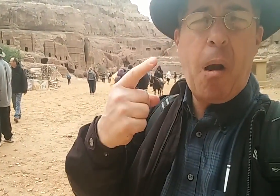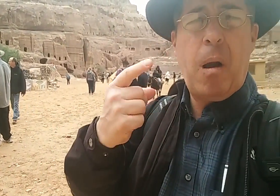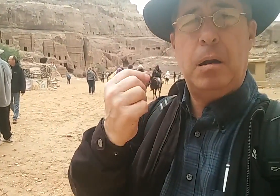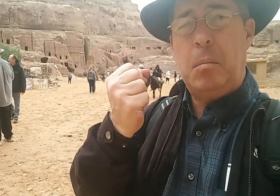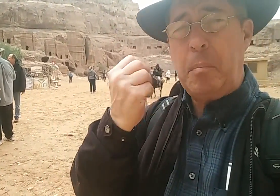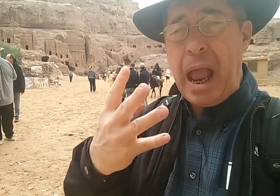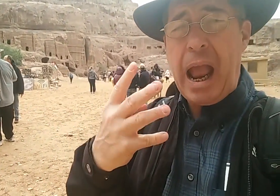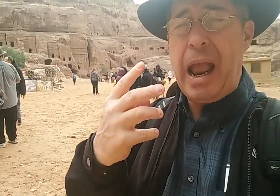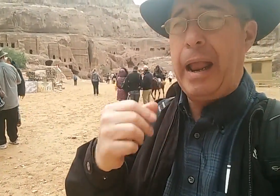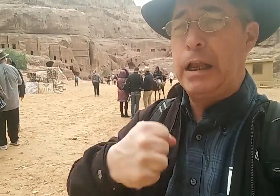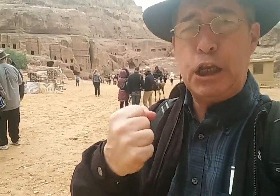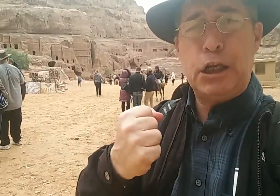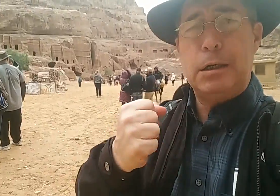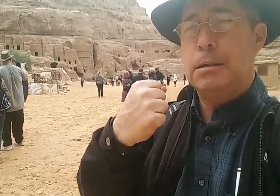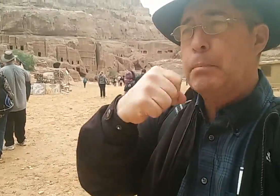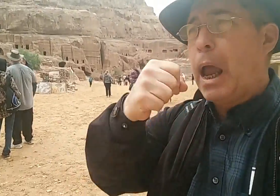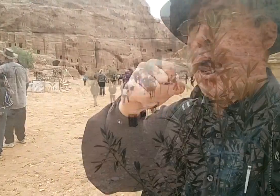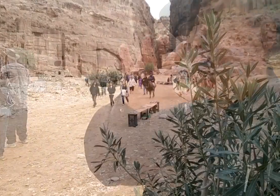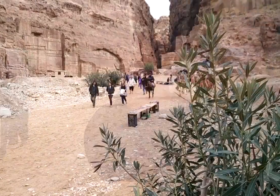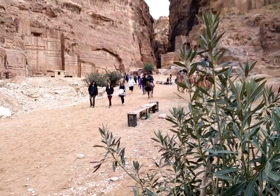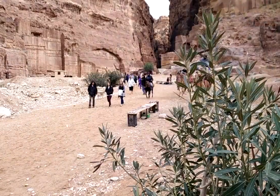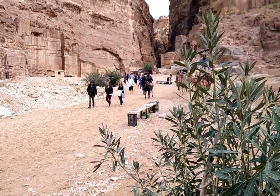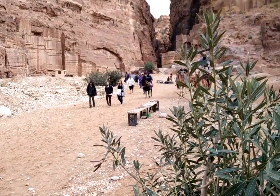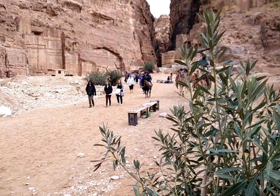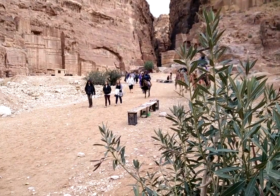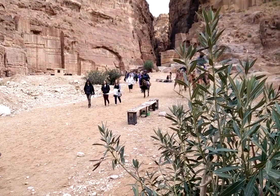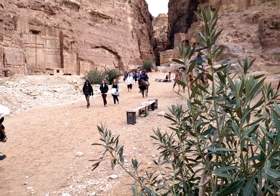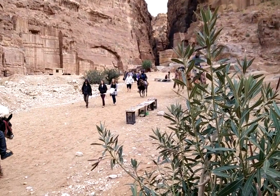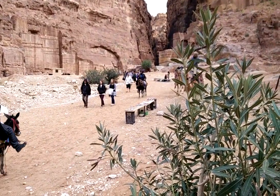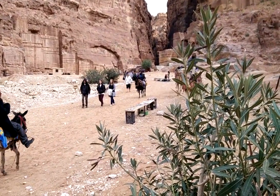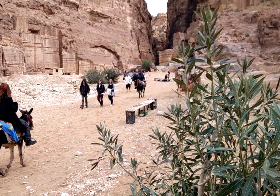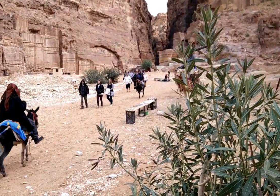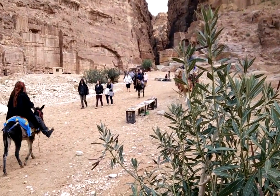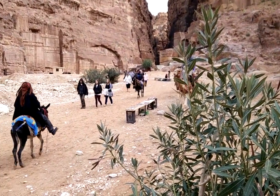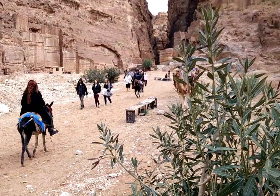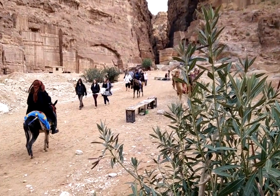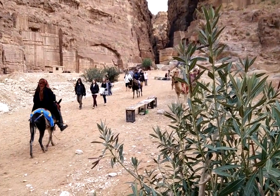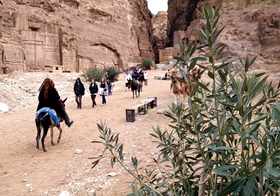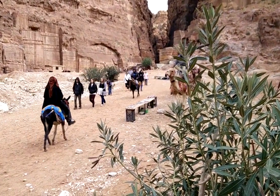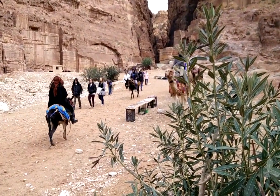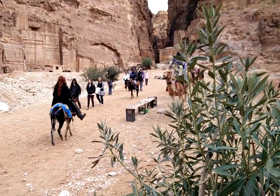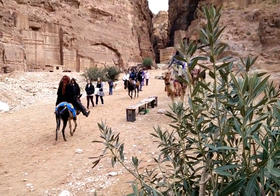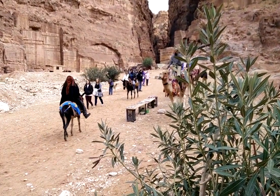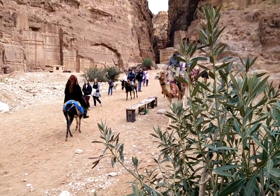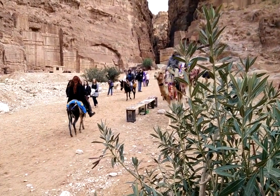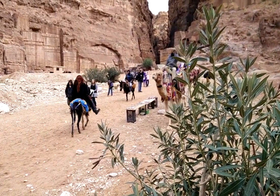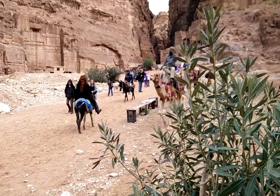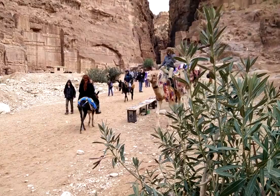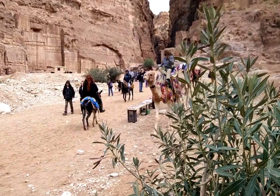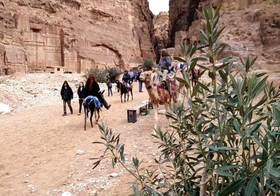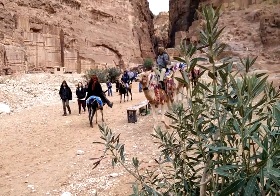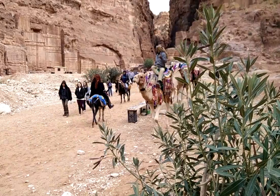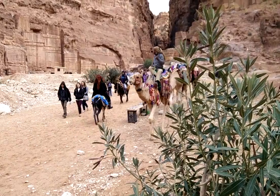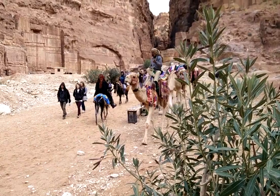in creating any of this, building any of this. It took many years to do. Notice here the different forms of transportation